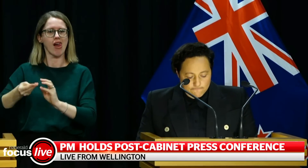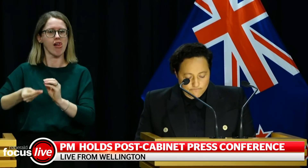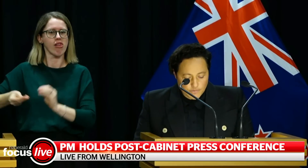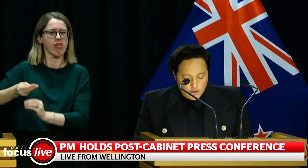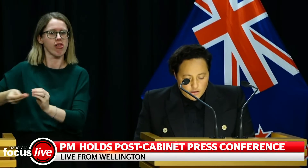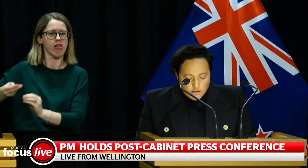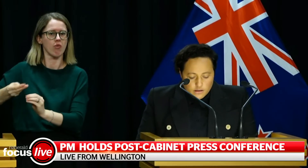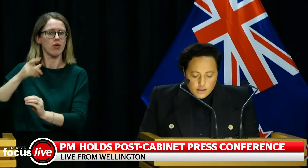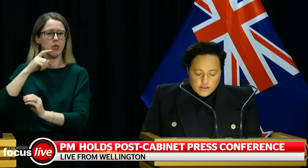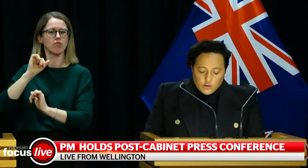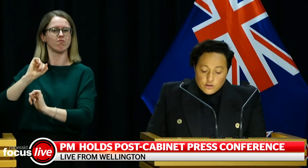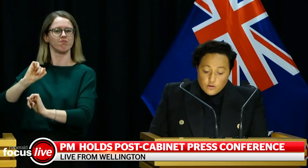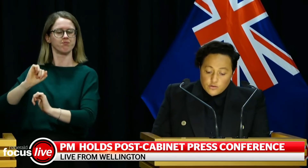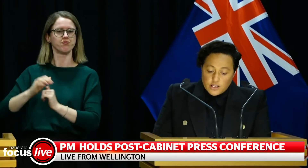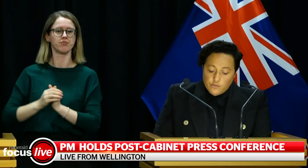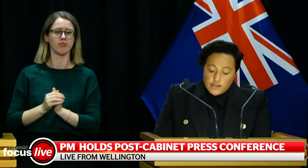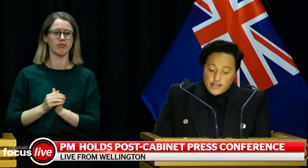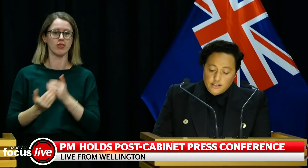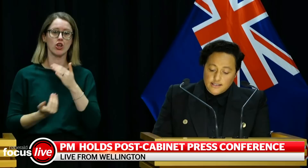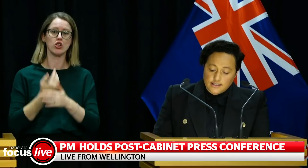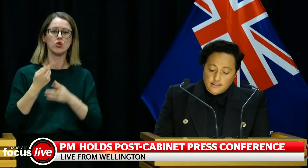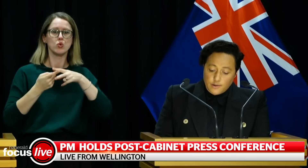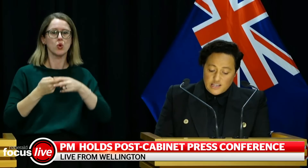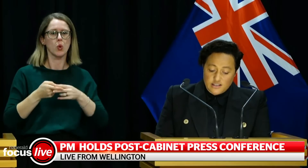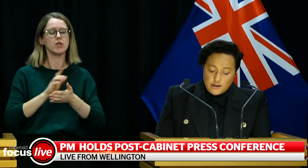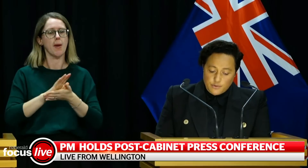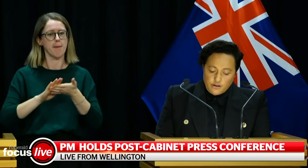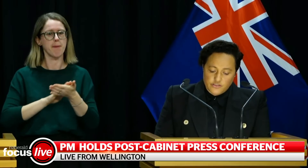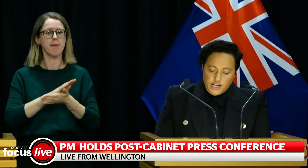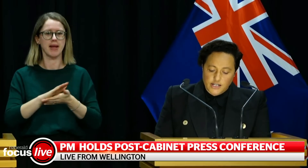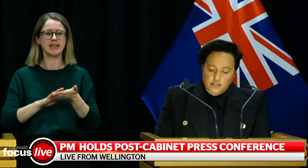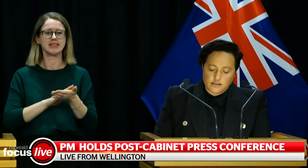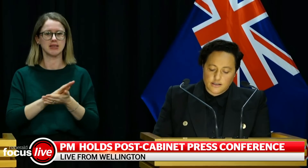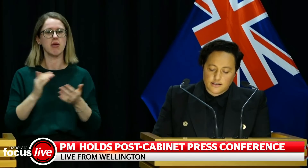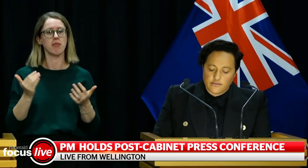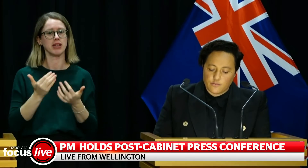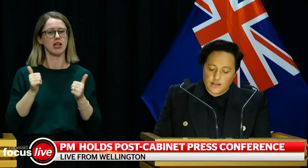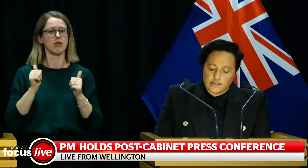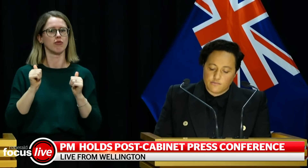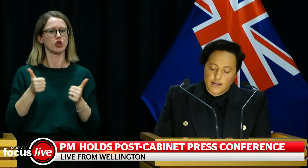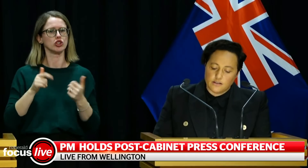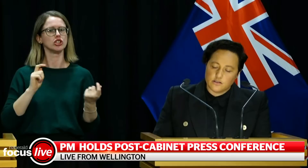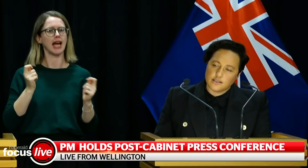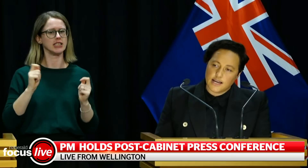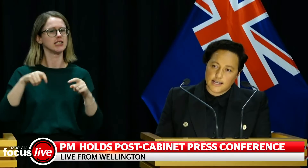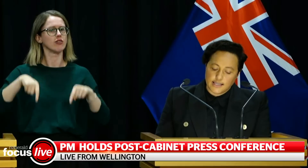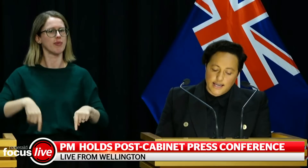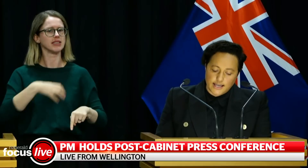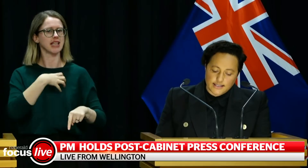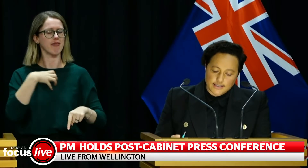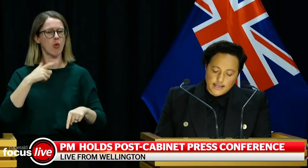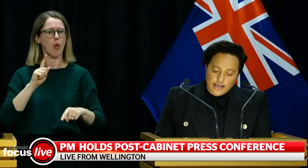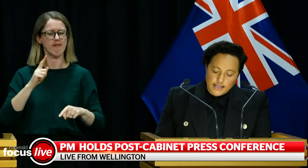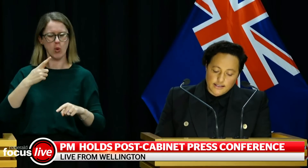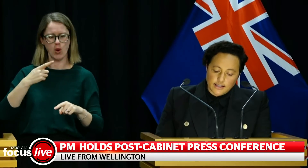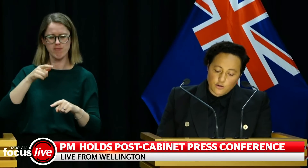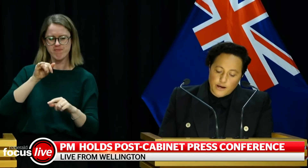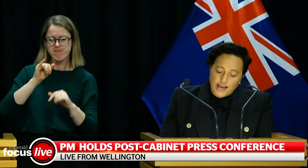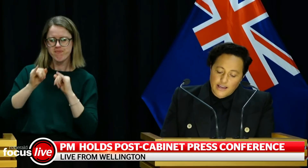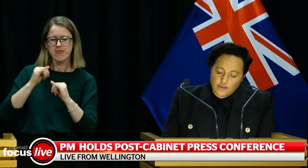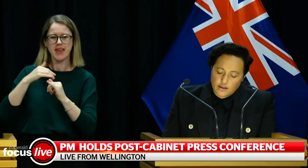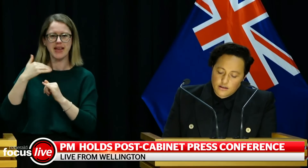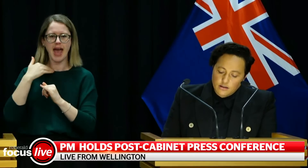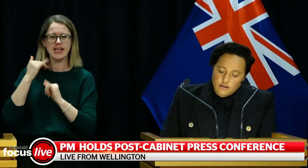funds. These new tools will add to the significant number of changes this government has made to target gangs and